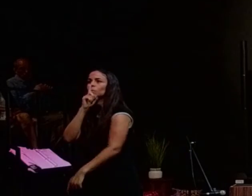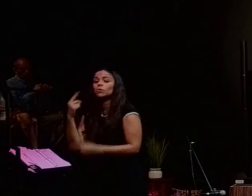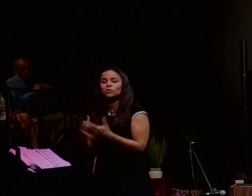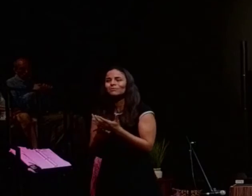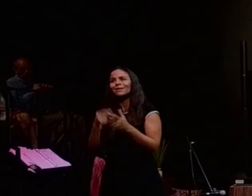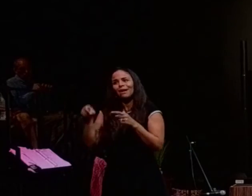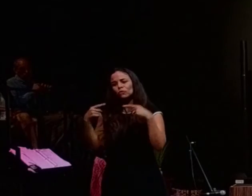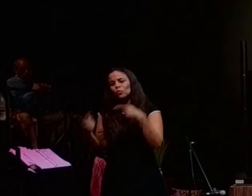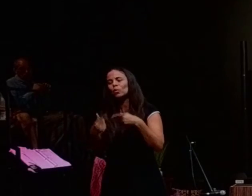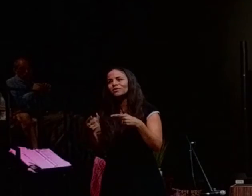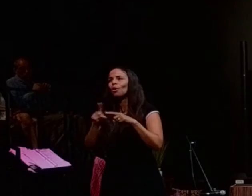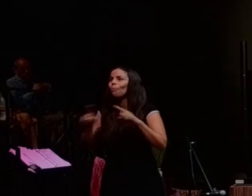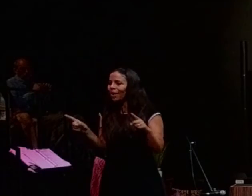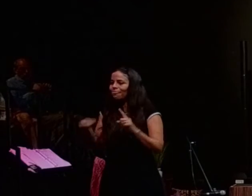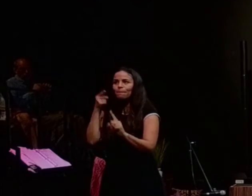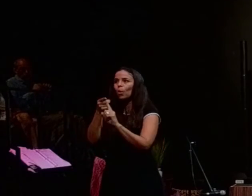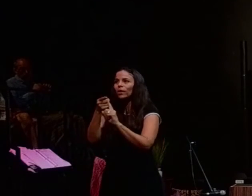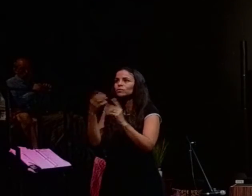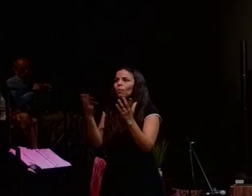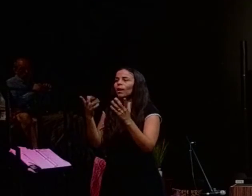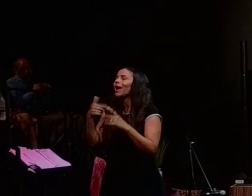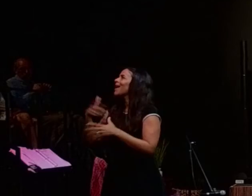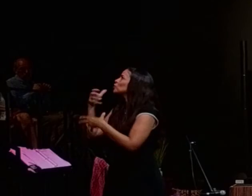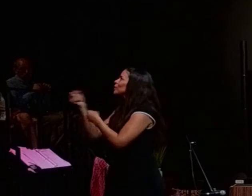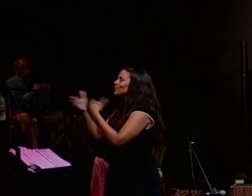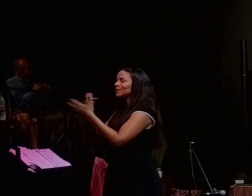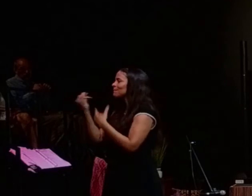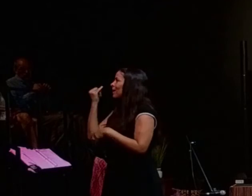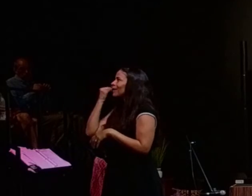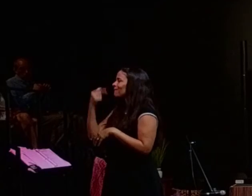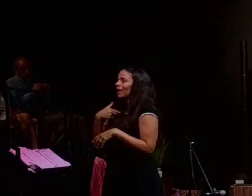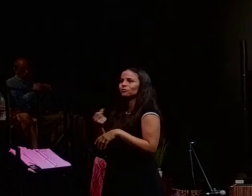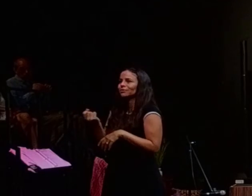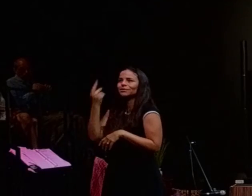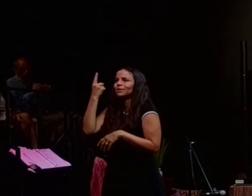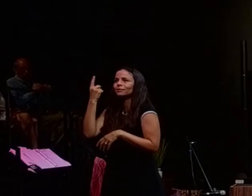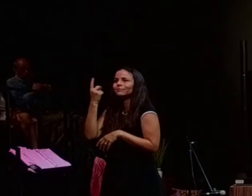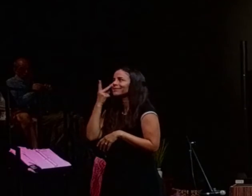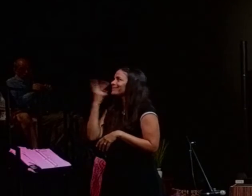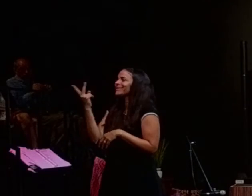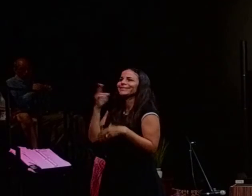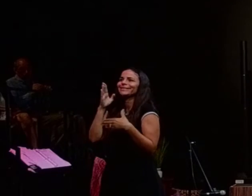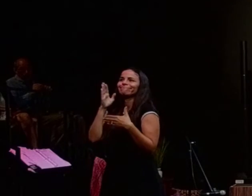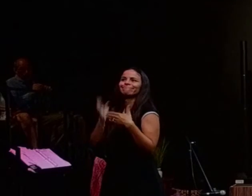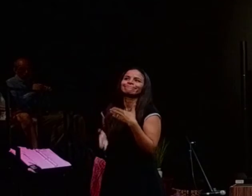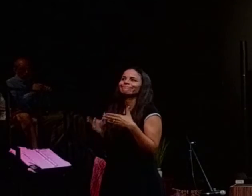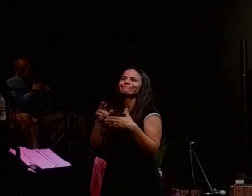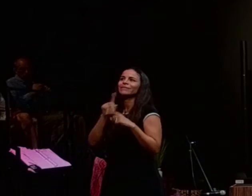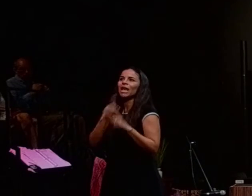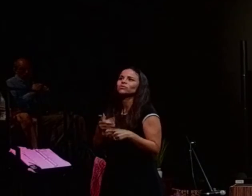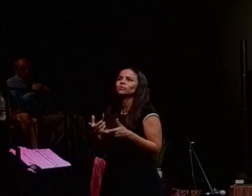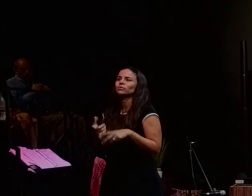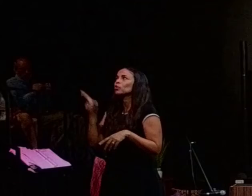but eventually that's where we need to get to, is that, God, I trust, even if I don't see the answer, that you're going to work despite this.